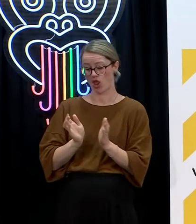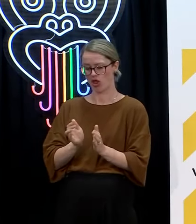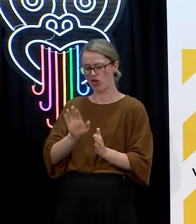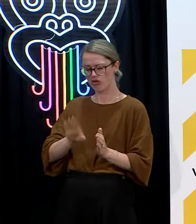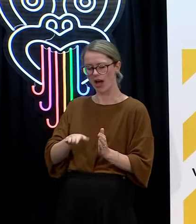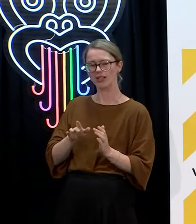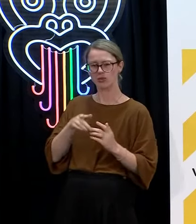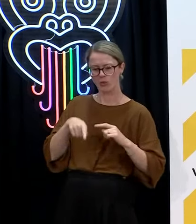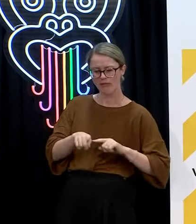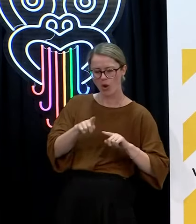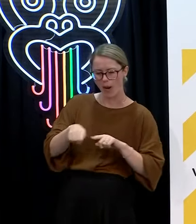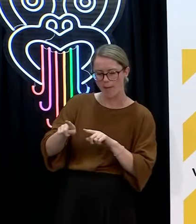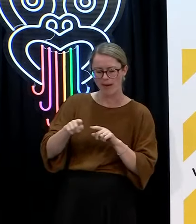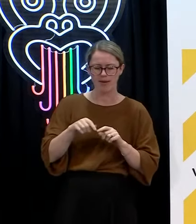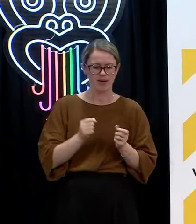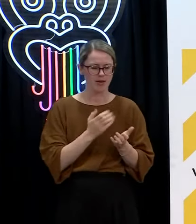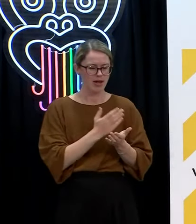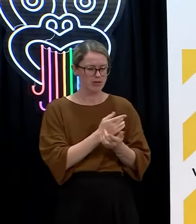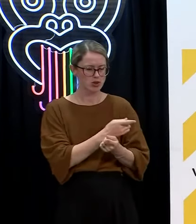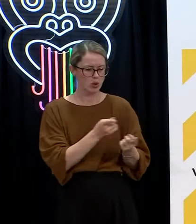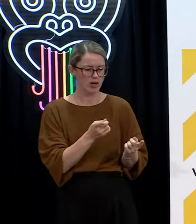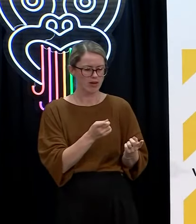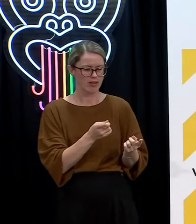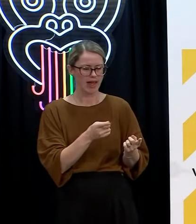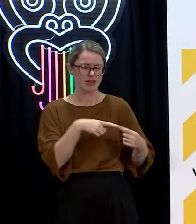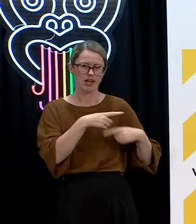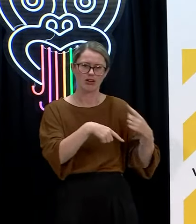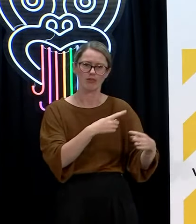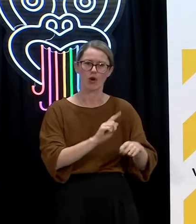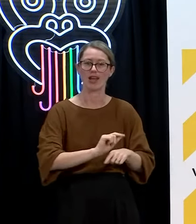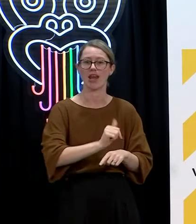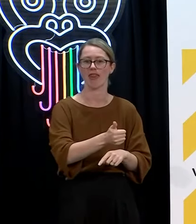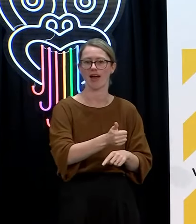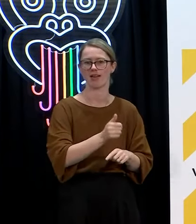happens of these people to ensure they get their later tests as well.